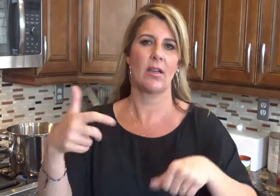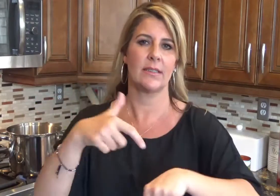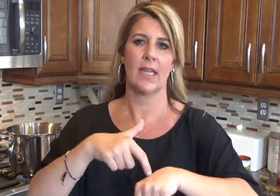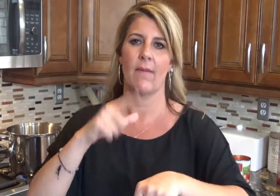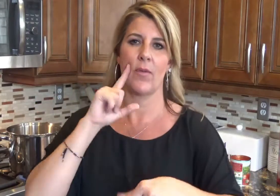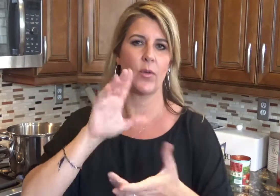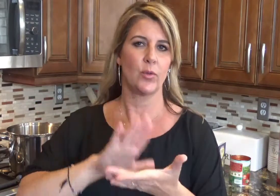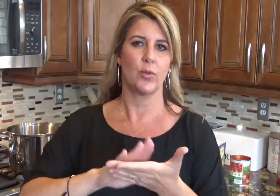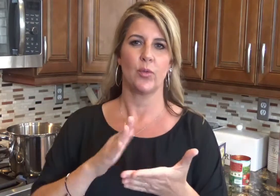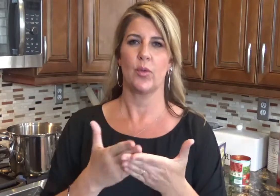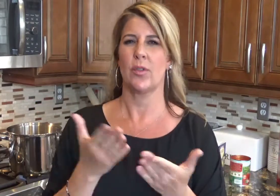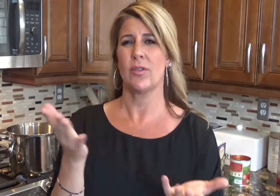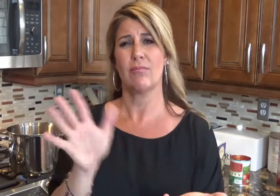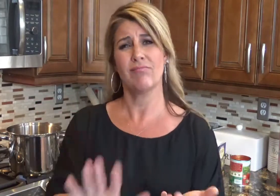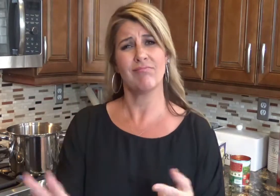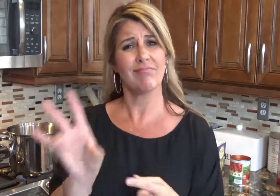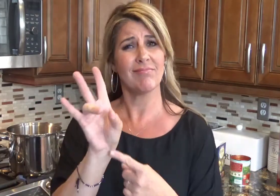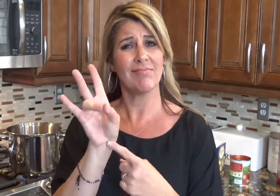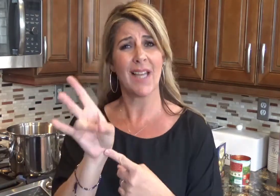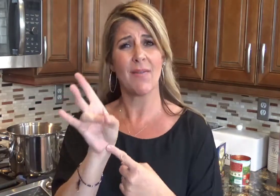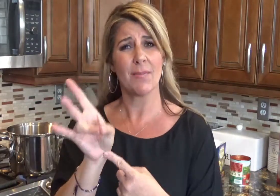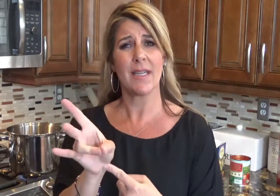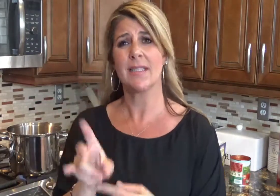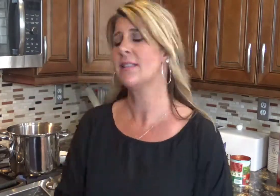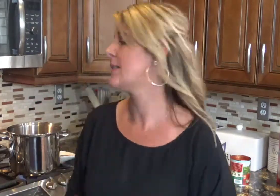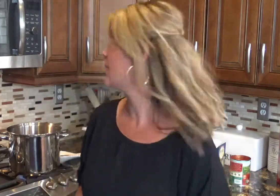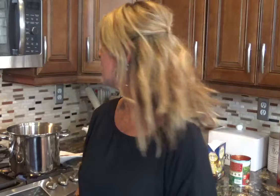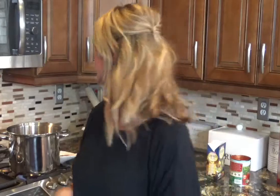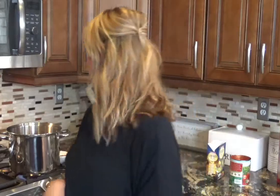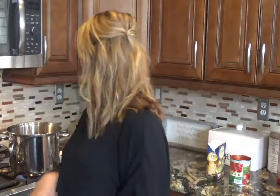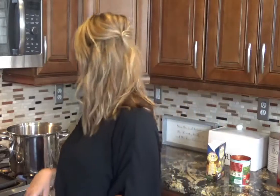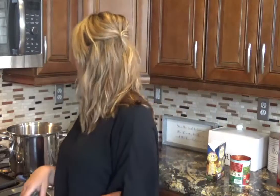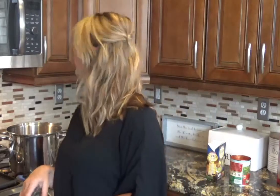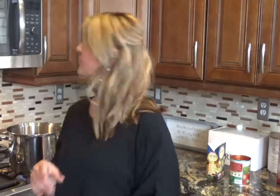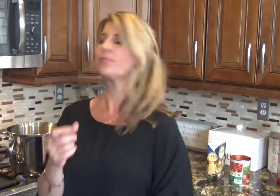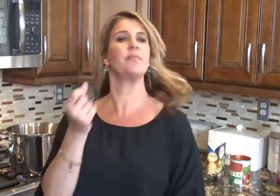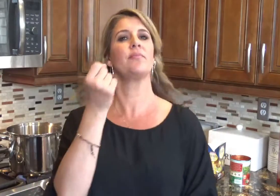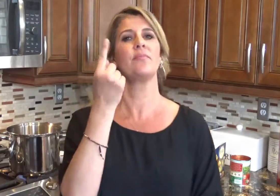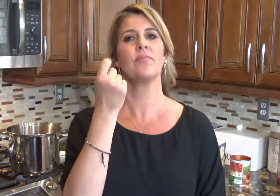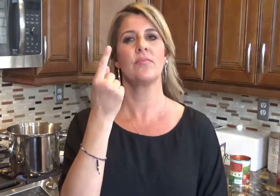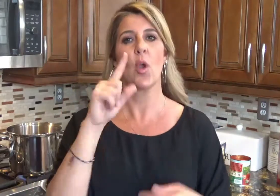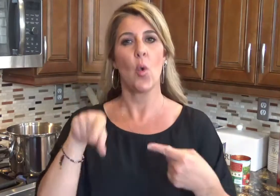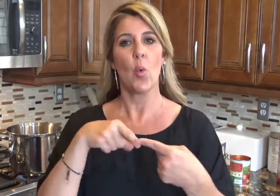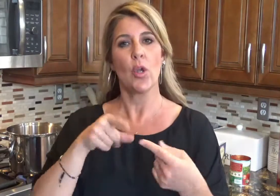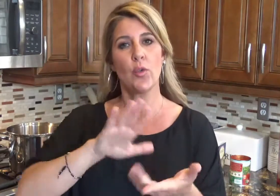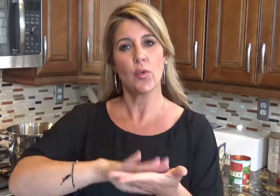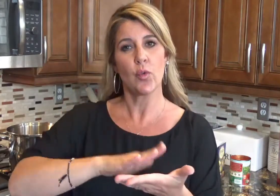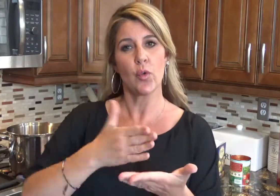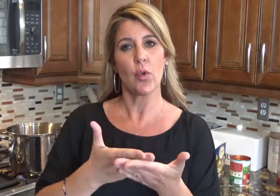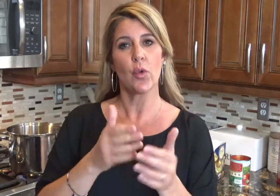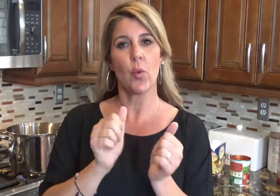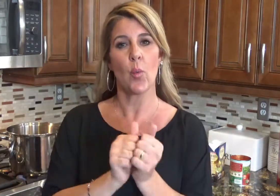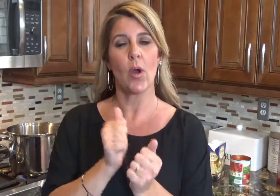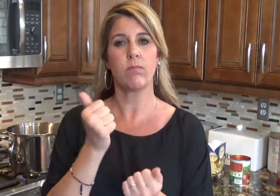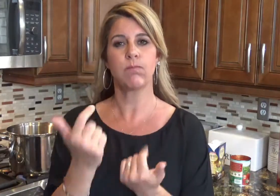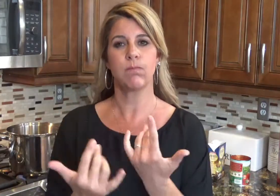it doesn't really take that long to cook. So a total of maybe 7 minutes for the meat. And when you actually